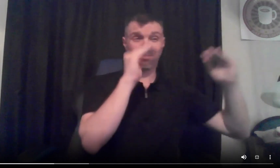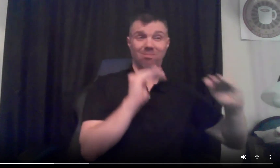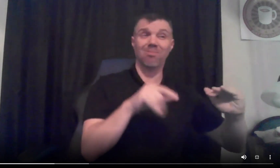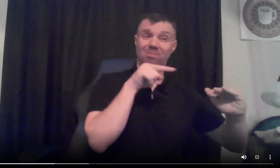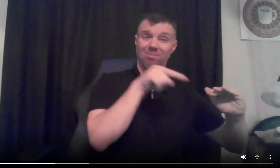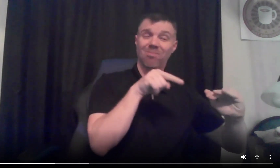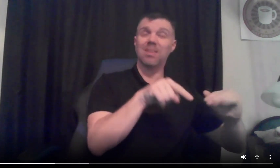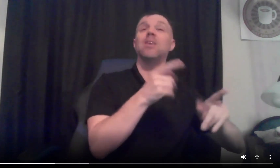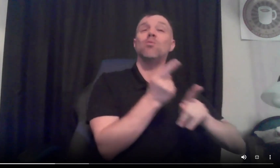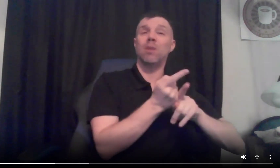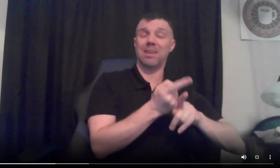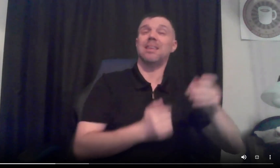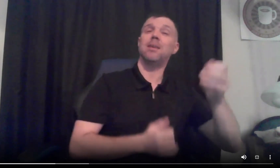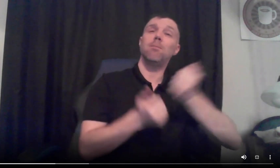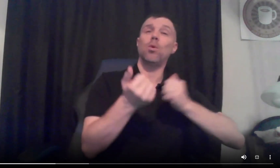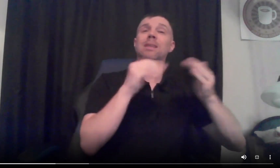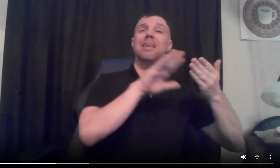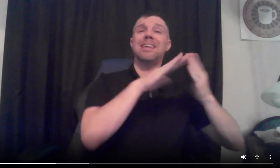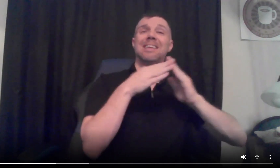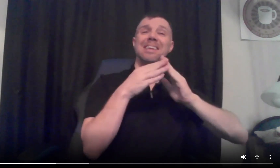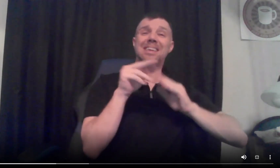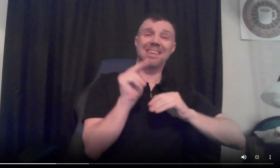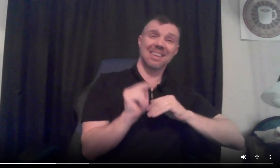They also had cities. That's right.